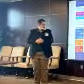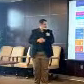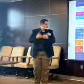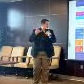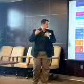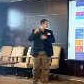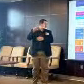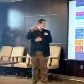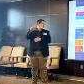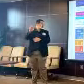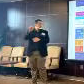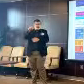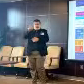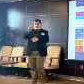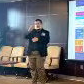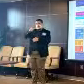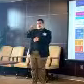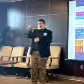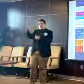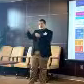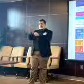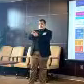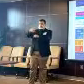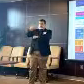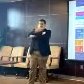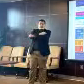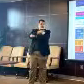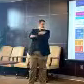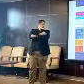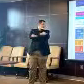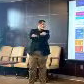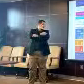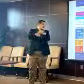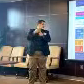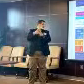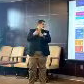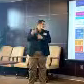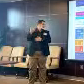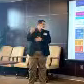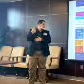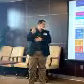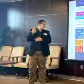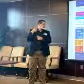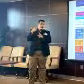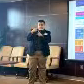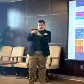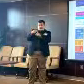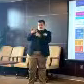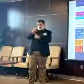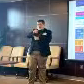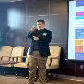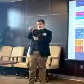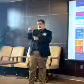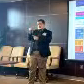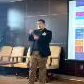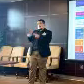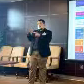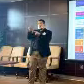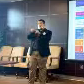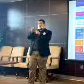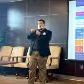We're at 39.7% fully vaccinated. We have had, our positivity rate has actually moved up to